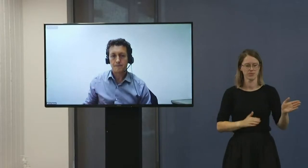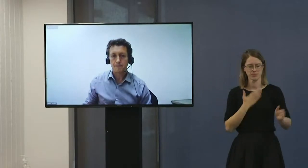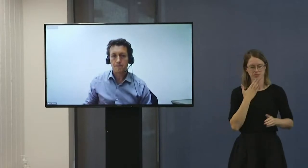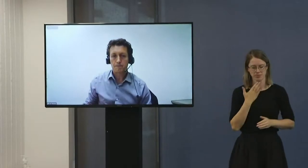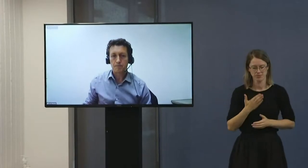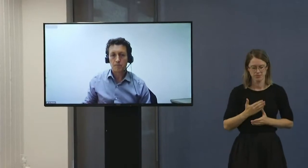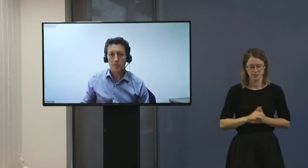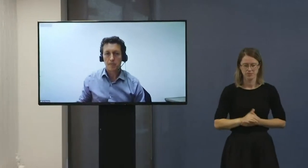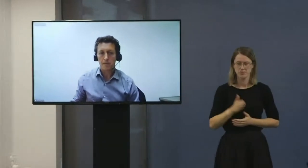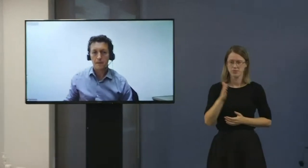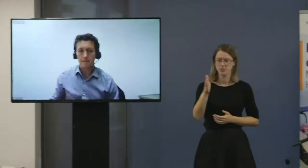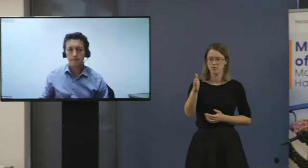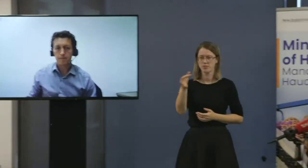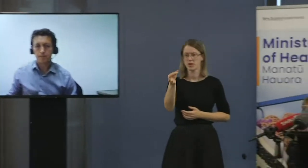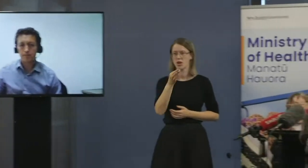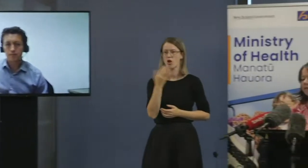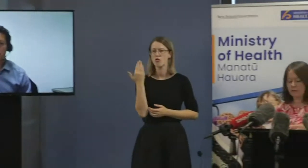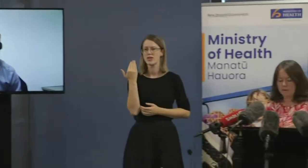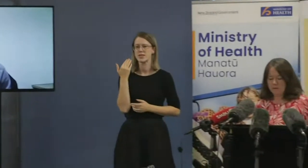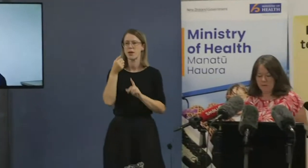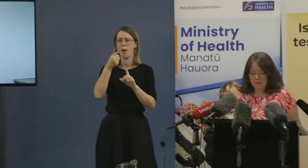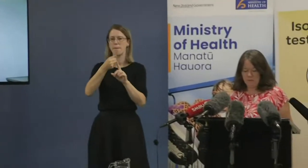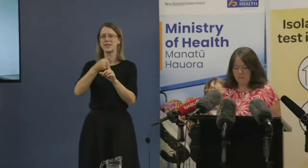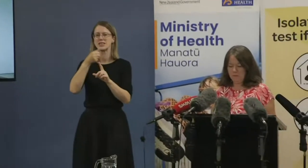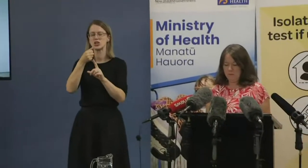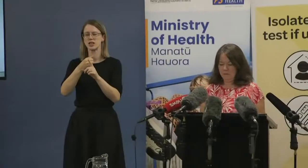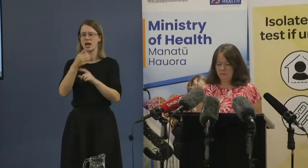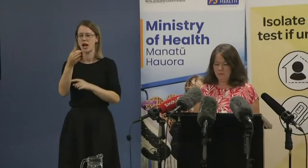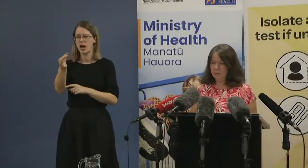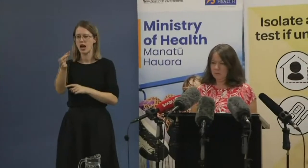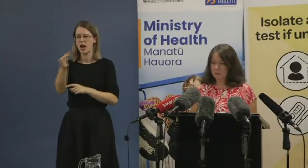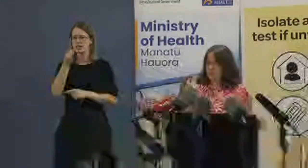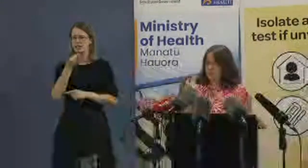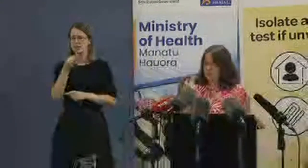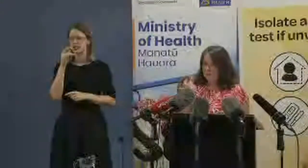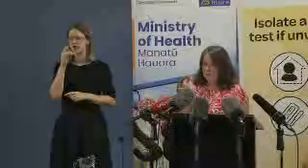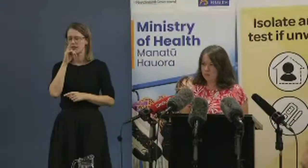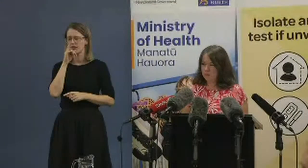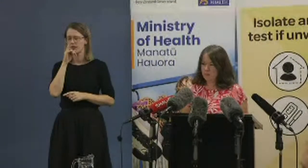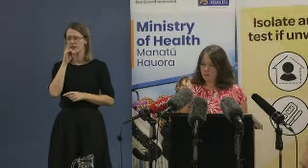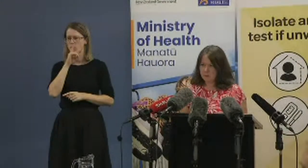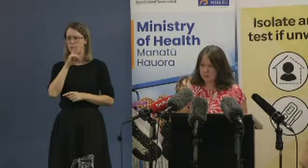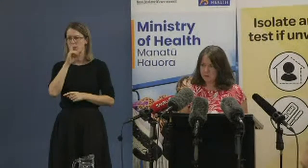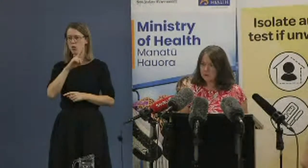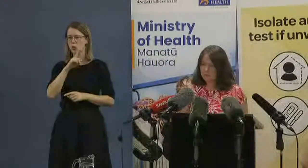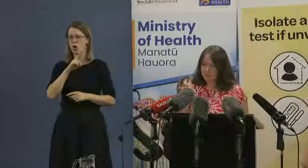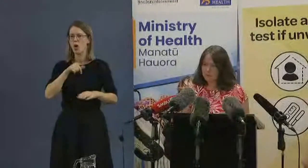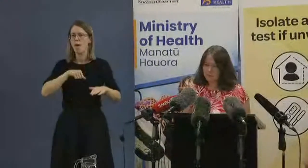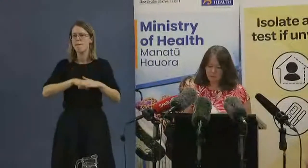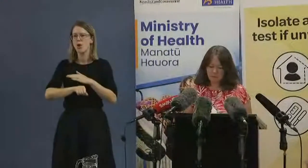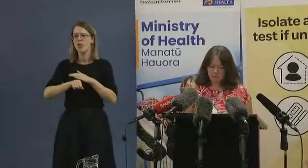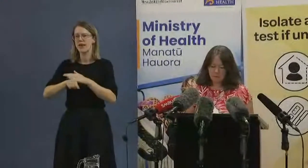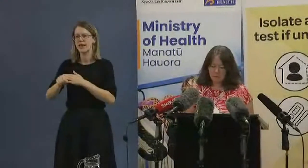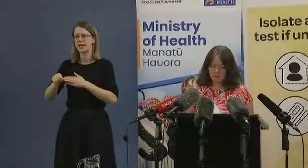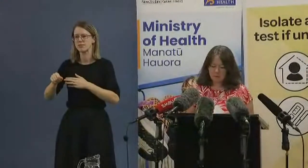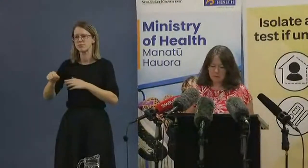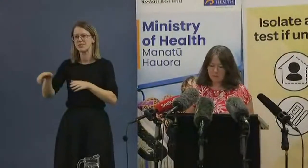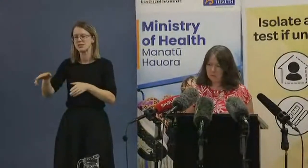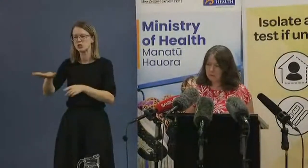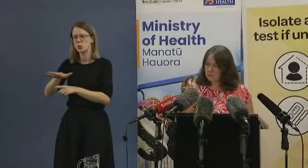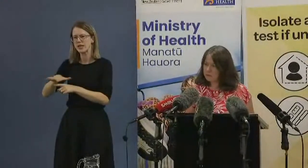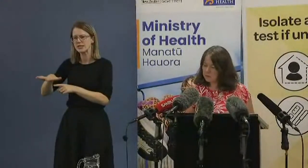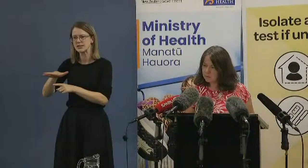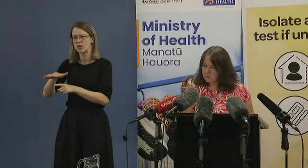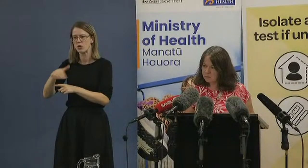been another petition recently just calling for more people allowed into birthing suites, or more than one. Can I just have